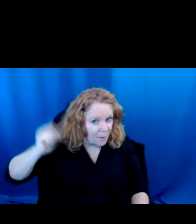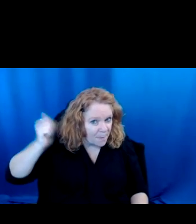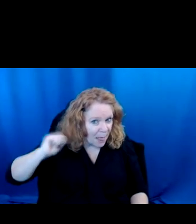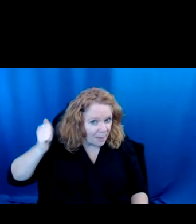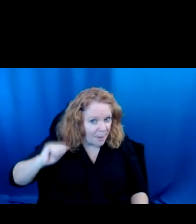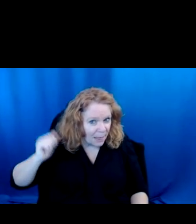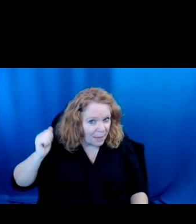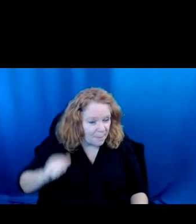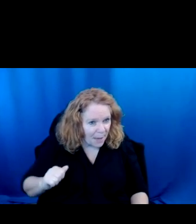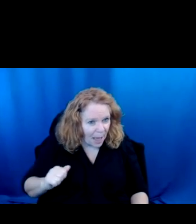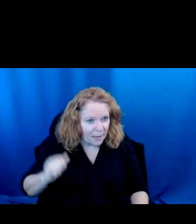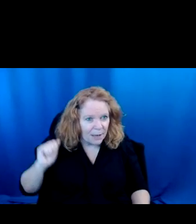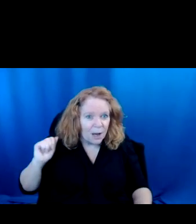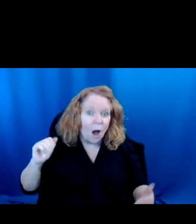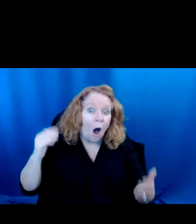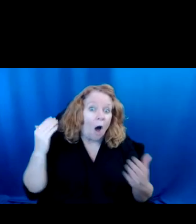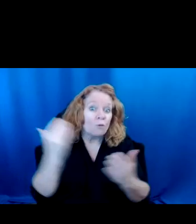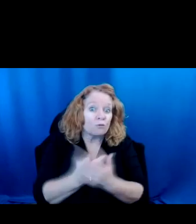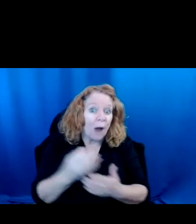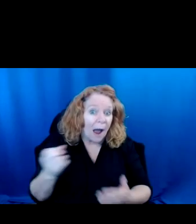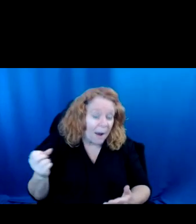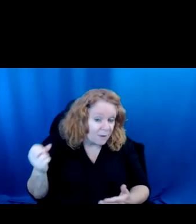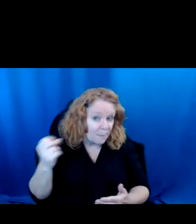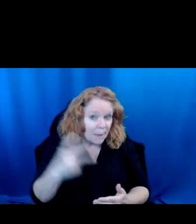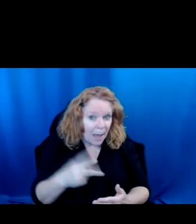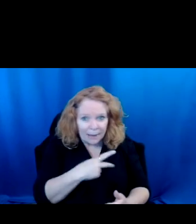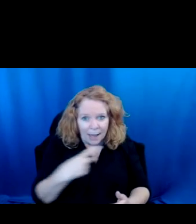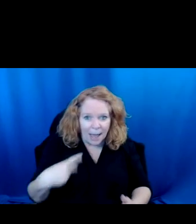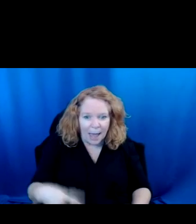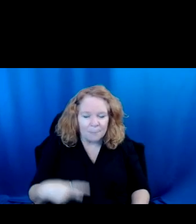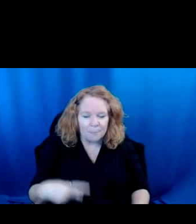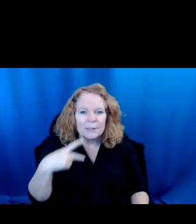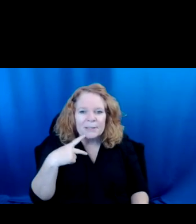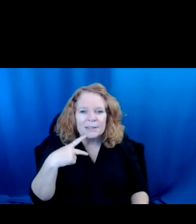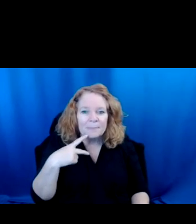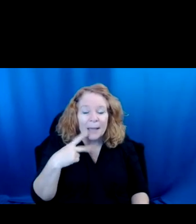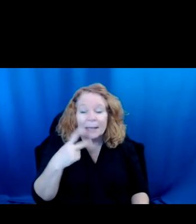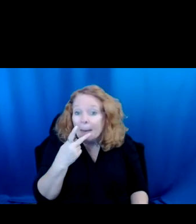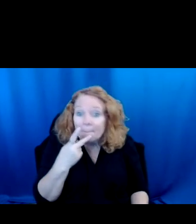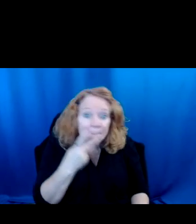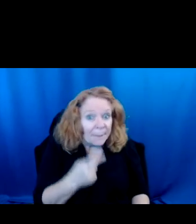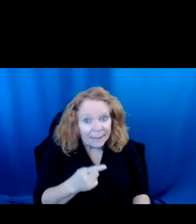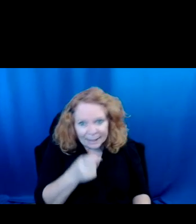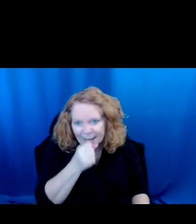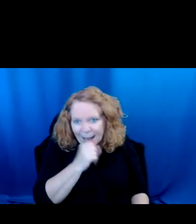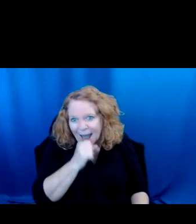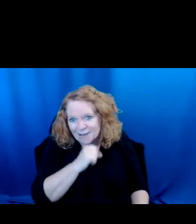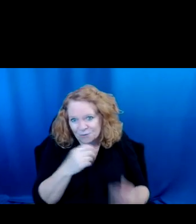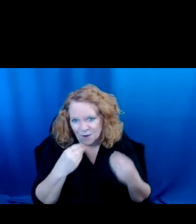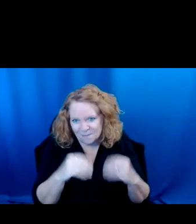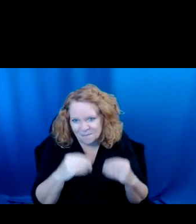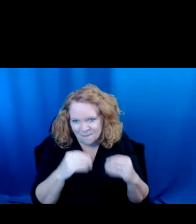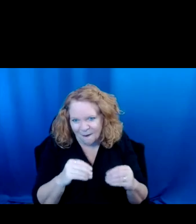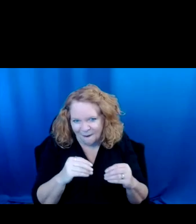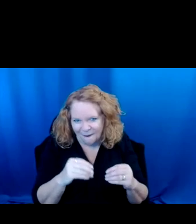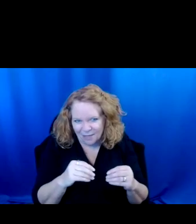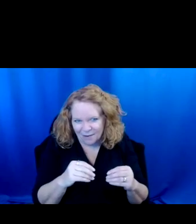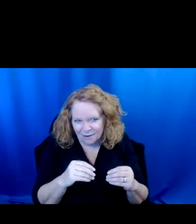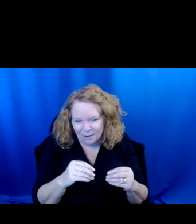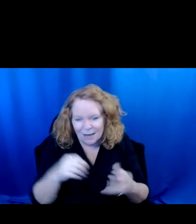Arabella, arrived back at Princess Peggy's pink ice cream parlour, carrying the bag